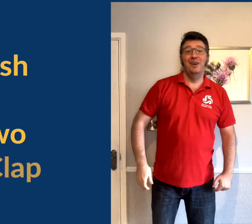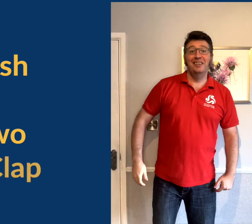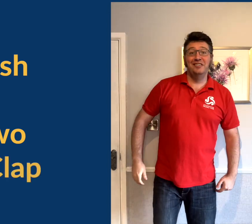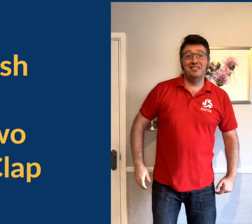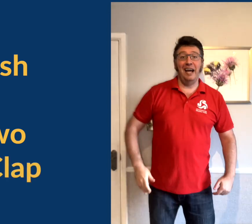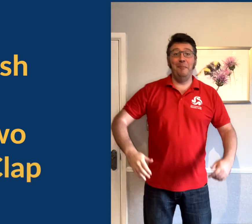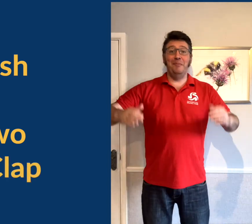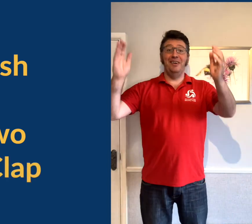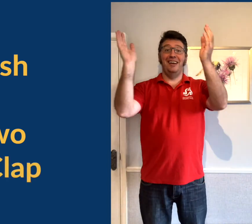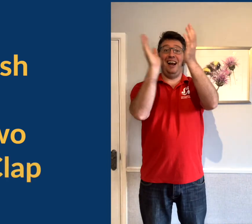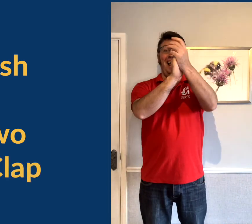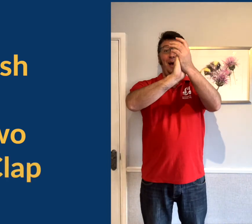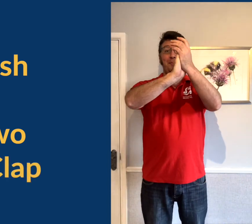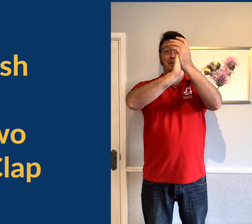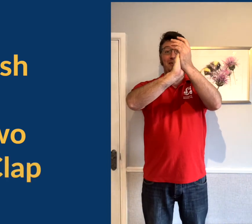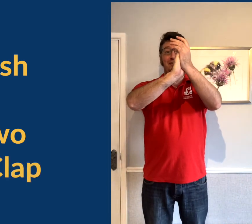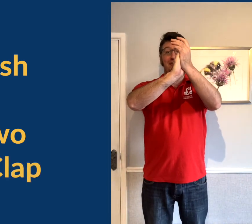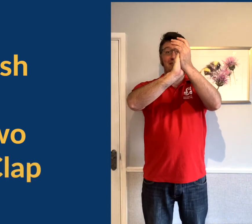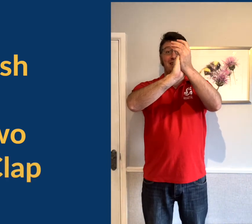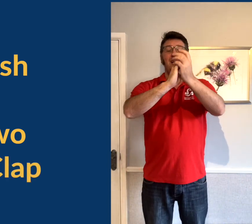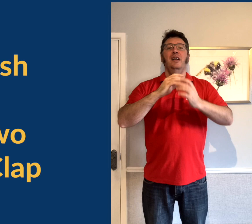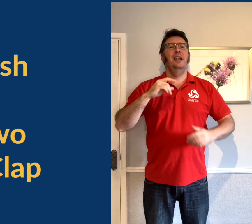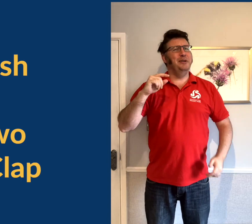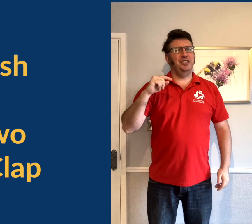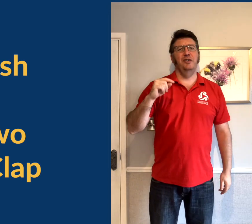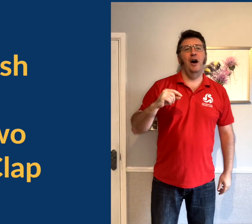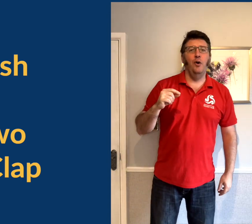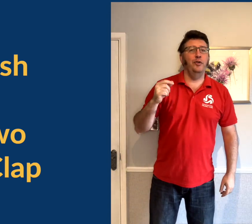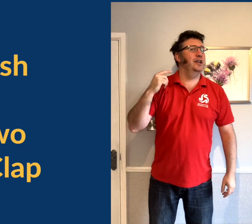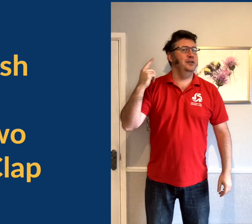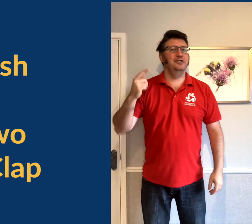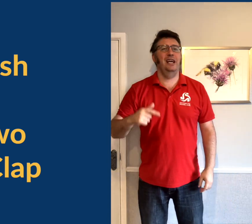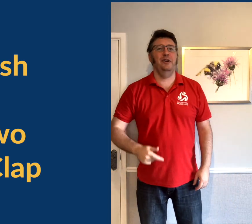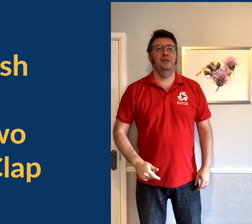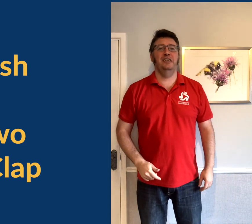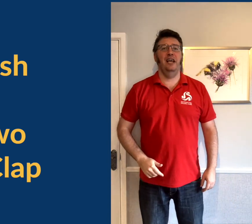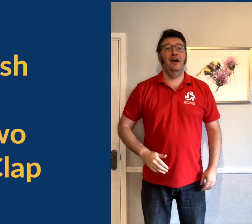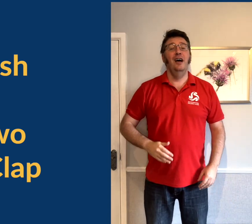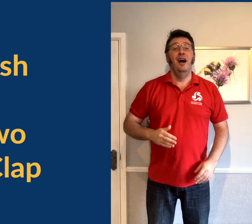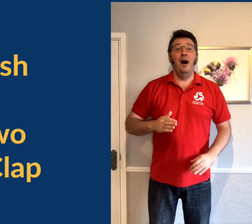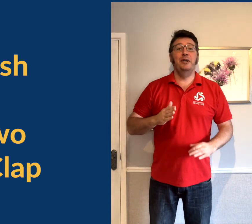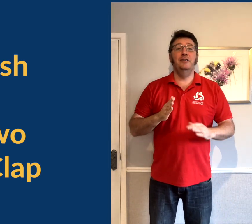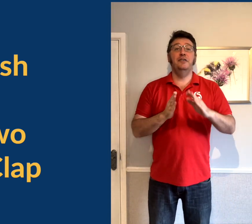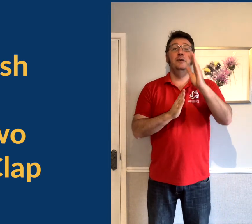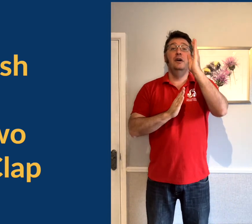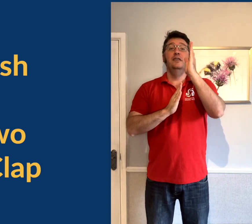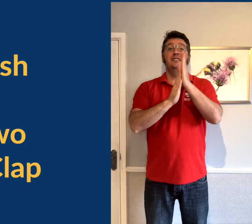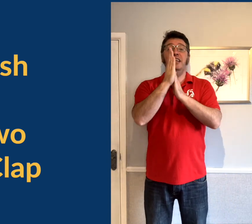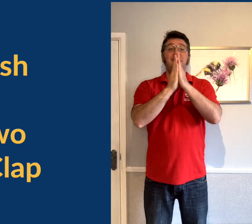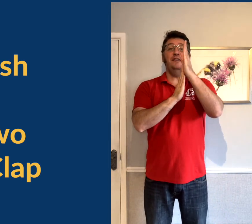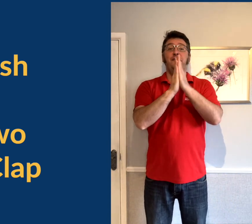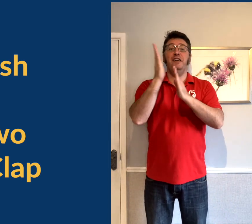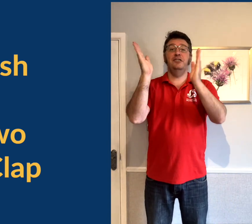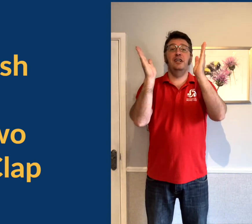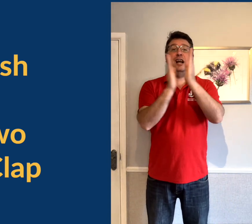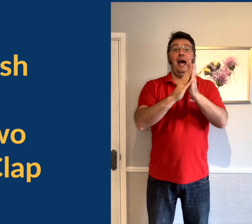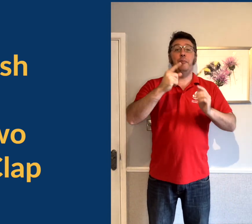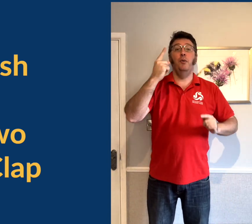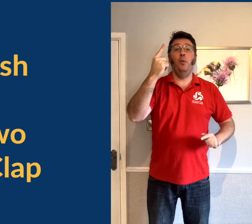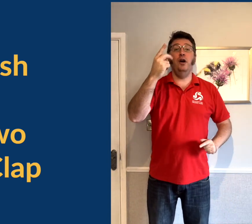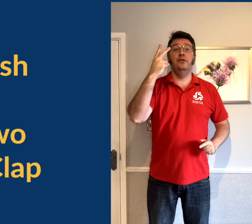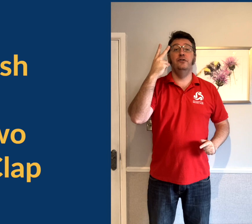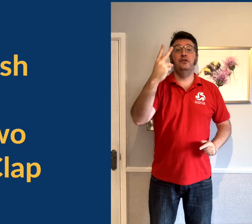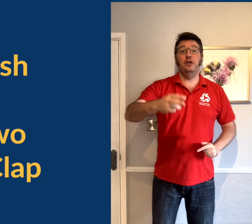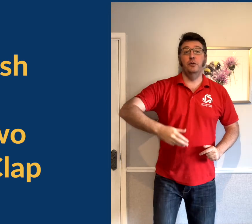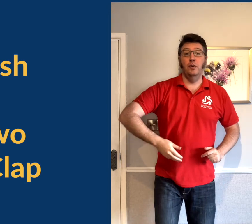going to do stamp, clap. Let me show you the whole thing and you'll see how it goes together. I'm going to do tasty fish,